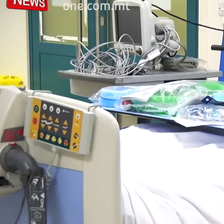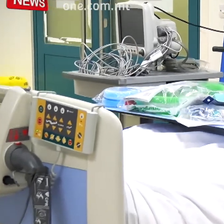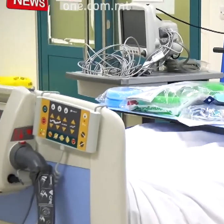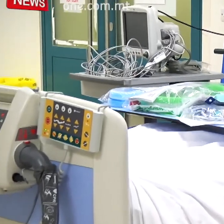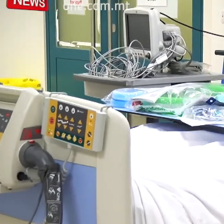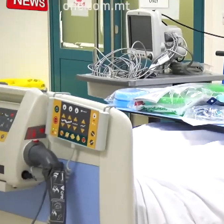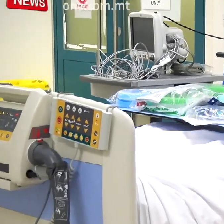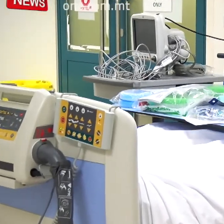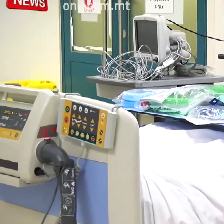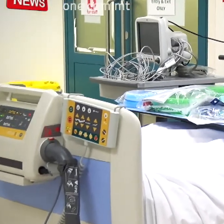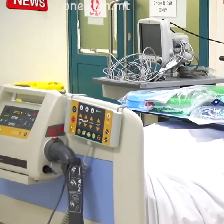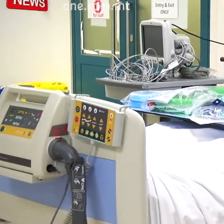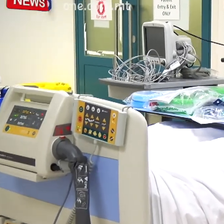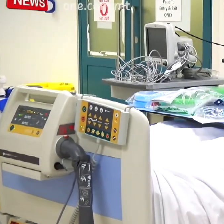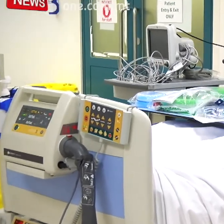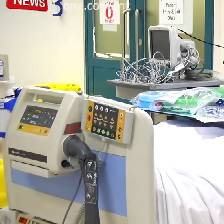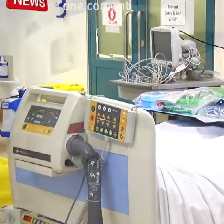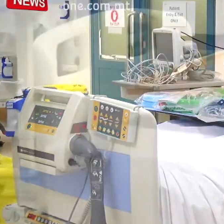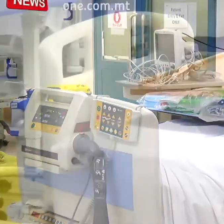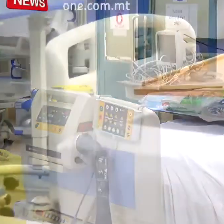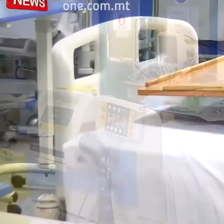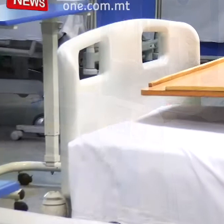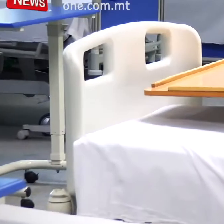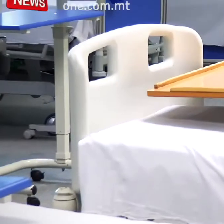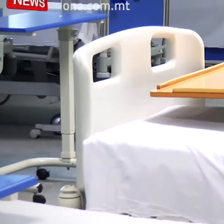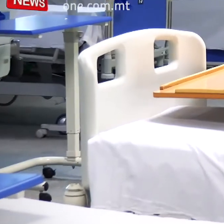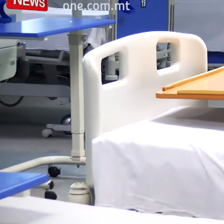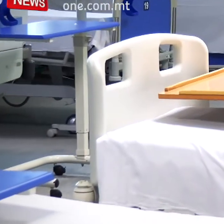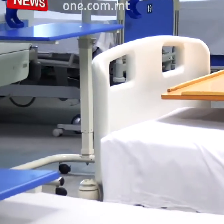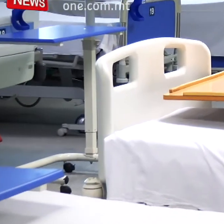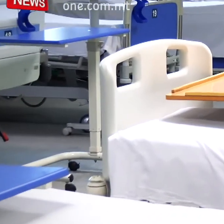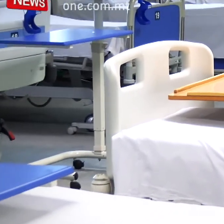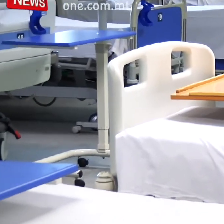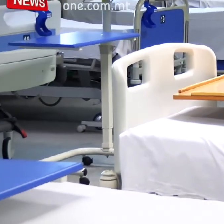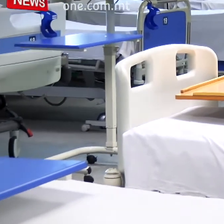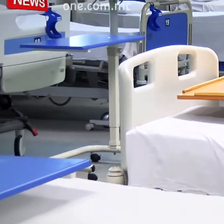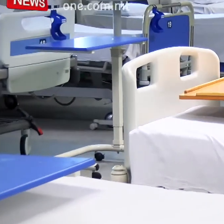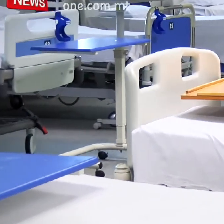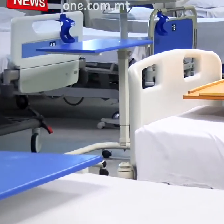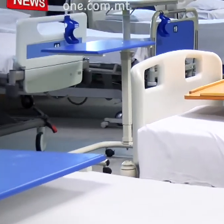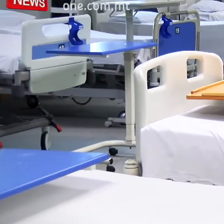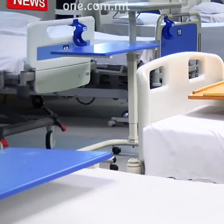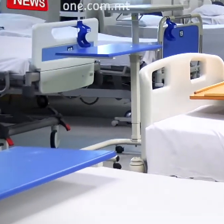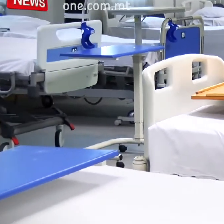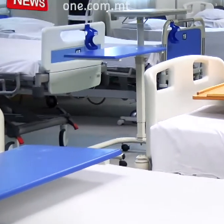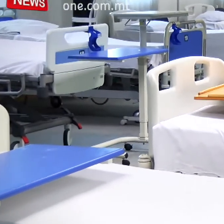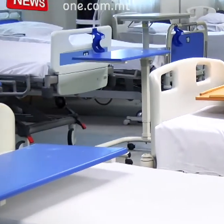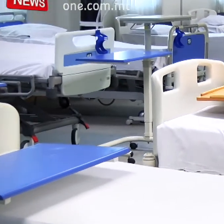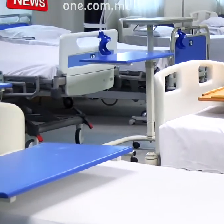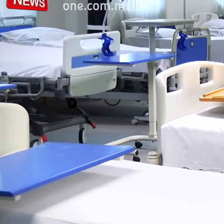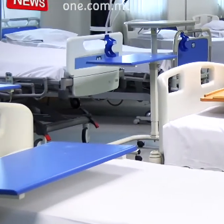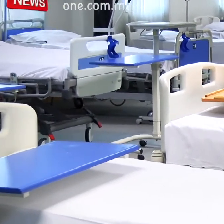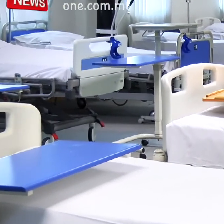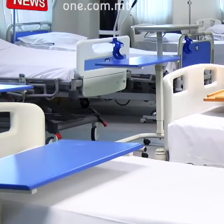tinżamm fit-taqsima tal-mart infettiv fl-isptar Mater Dei. Dan filwaqt li 3 persuni qed jingħataw il-kura fl-isptar Boffa u 3